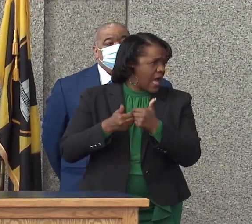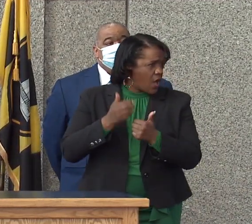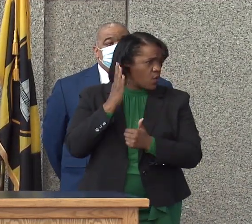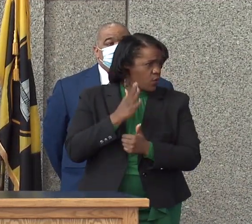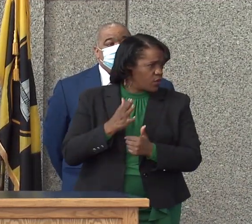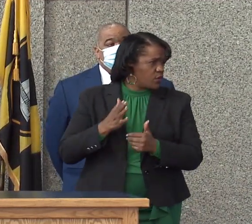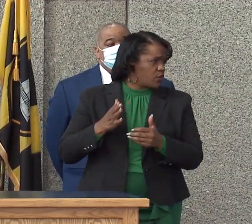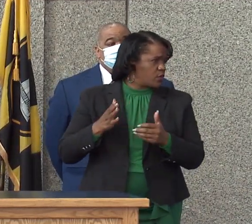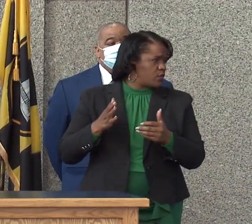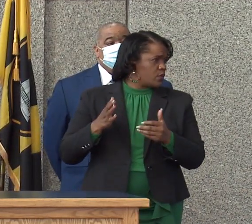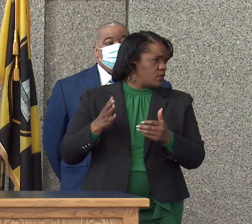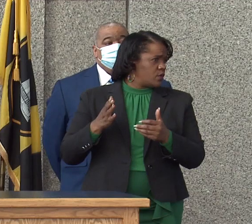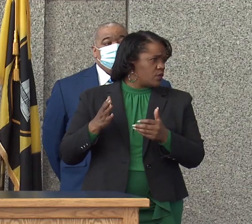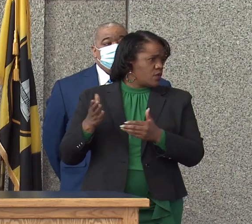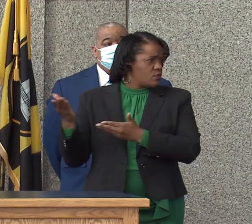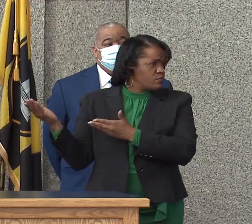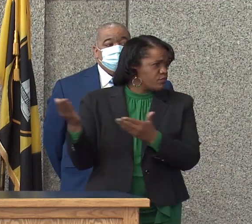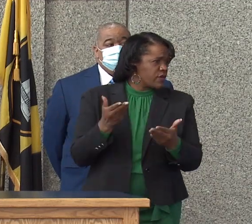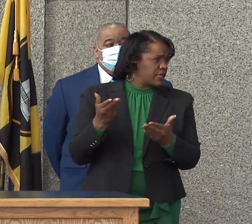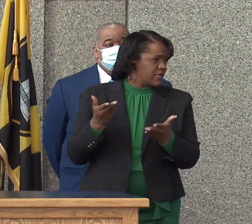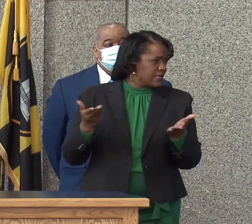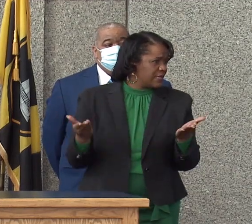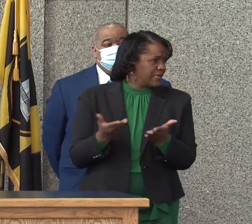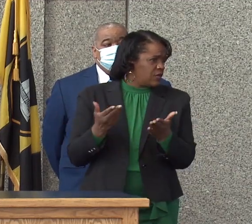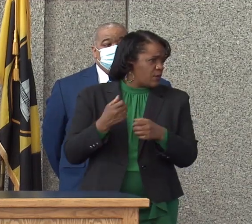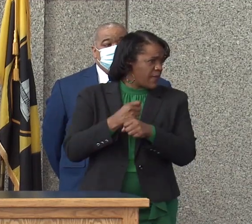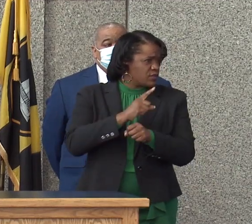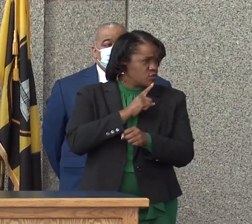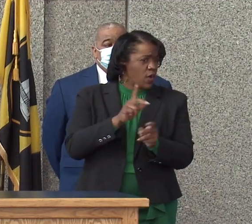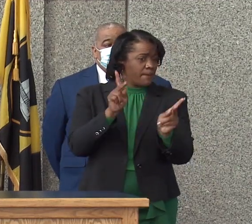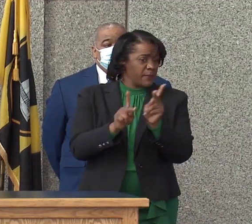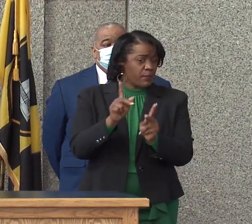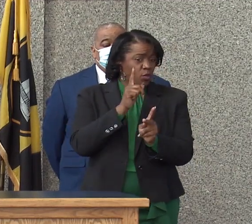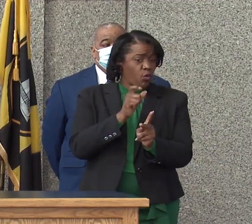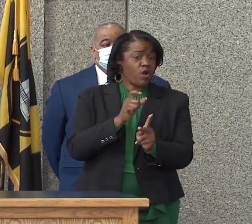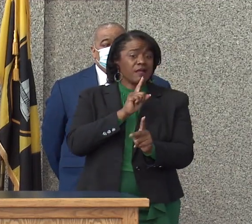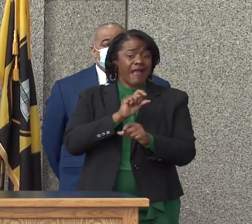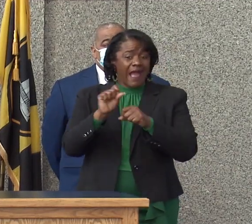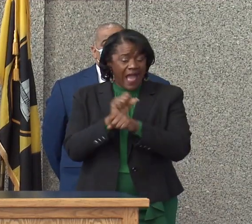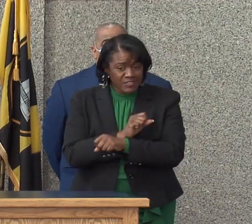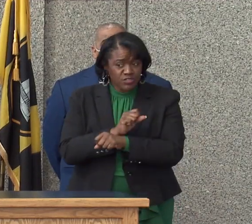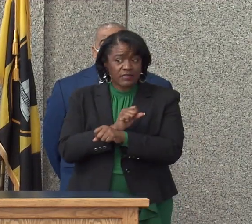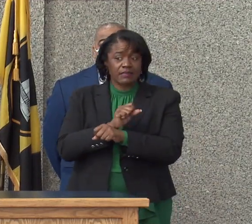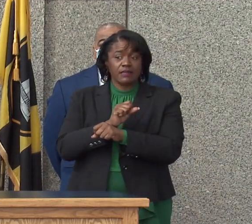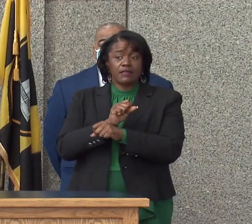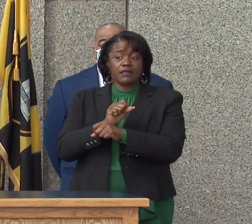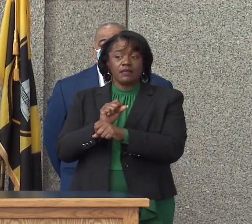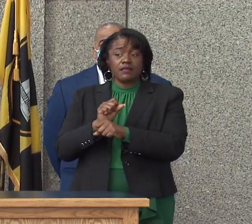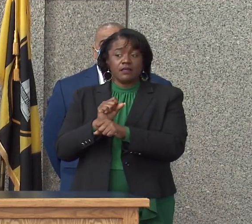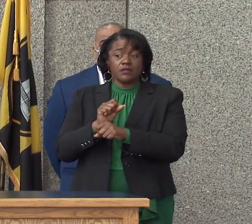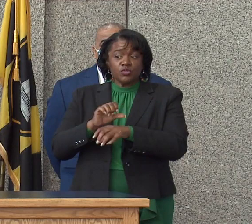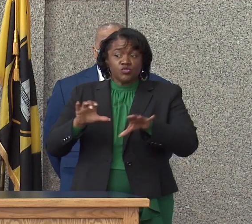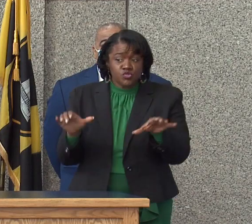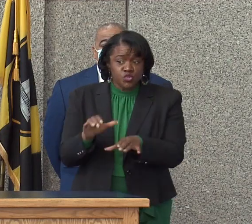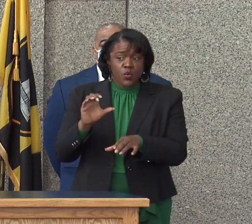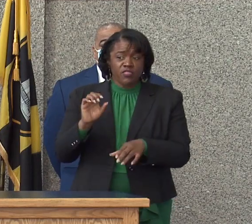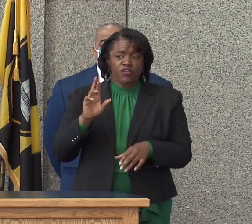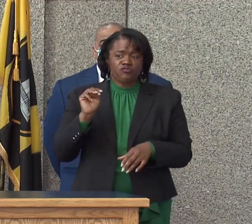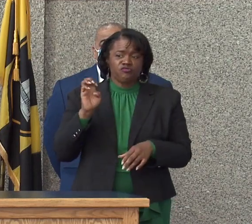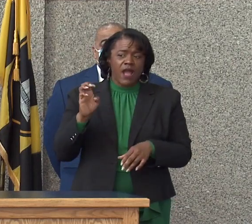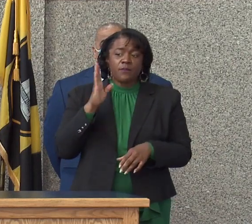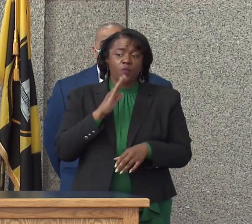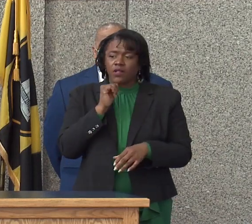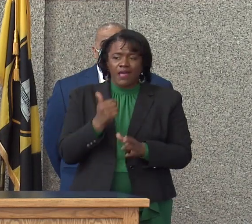bring these cases across the line to ensure that the people who are committing the crimes aren't recommitting them? Yeah, we will work. Listen, our